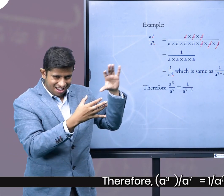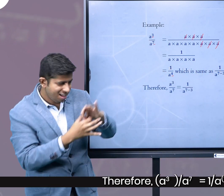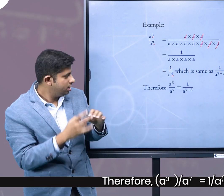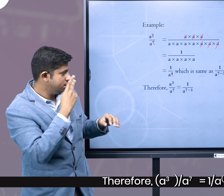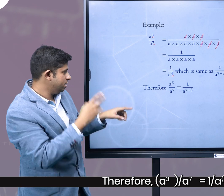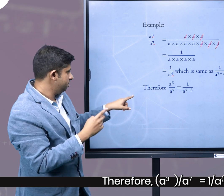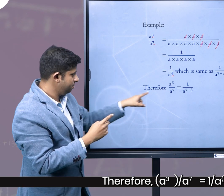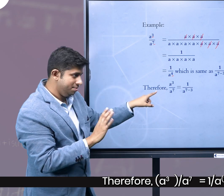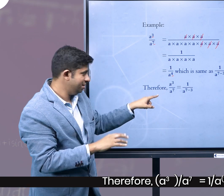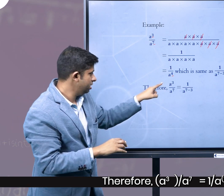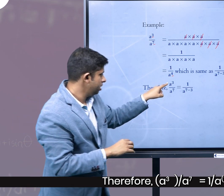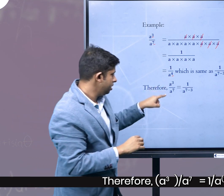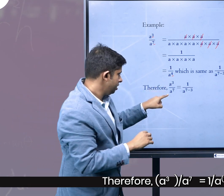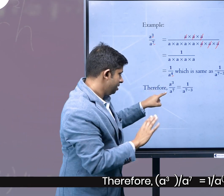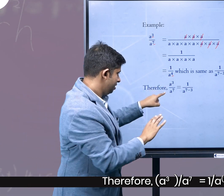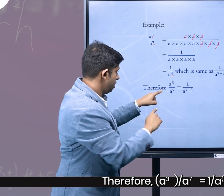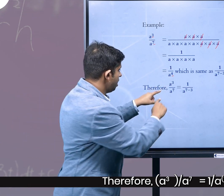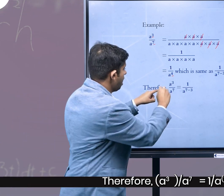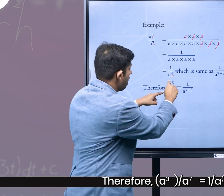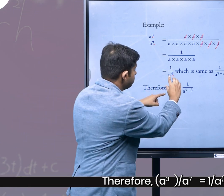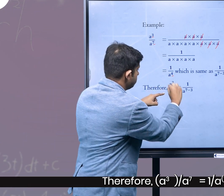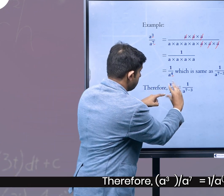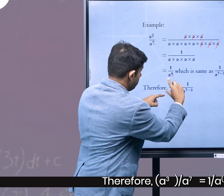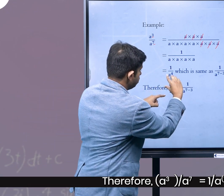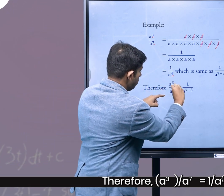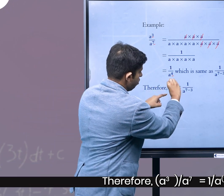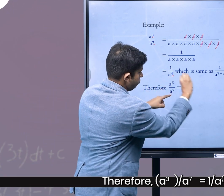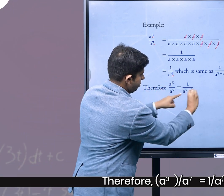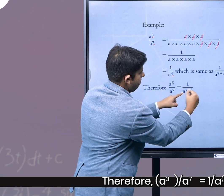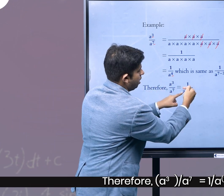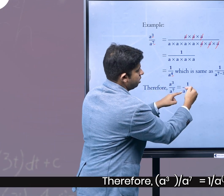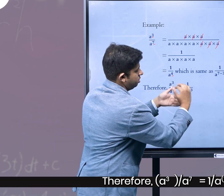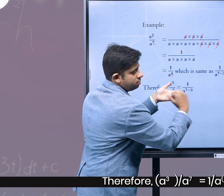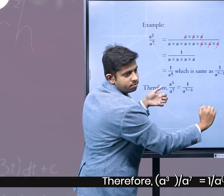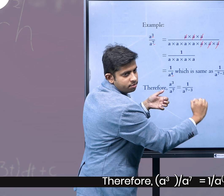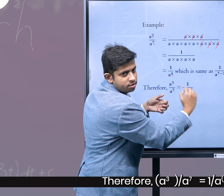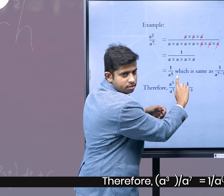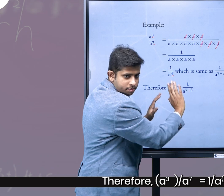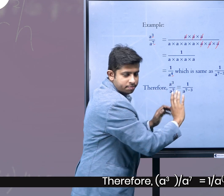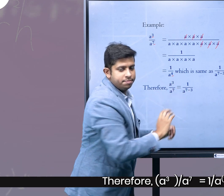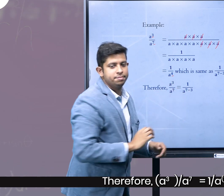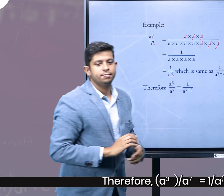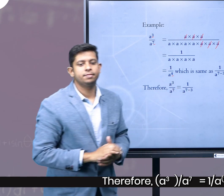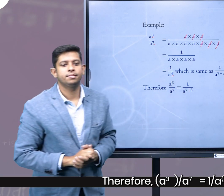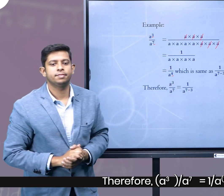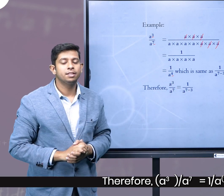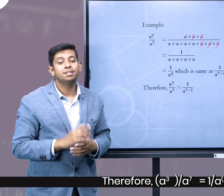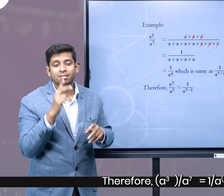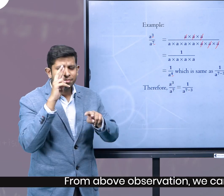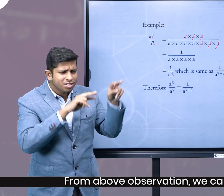Therefore, a to the power of 3 by a to the power of 7 is equal to 1 by a to the power of 7 minus 3. From the